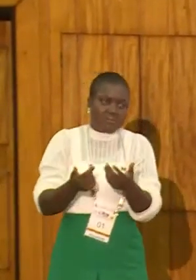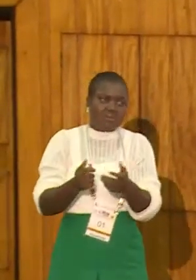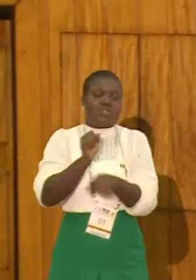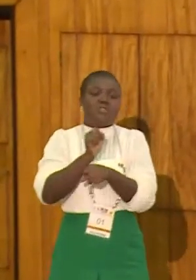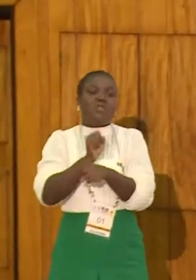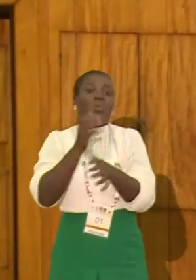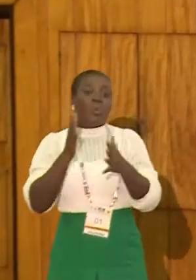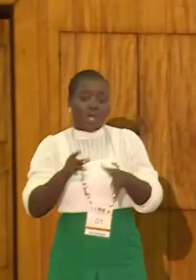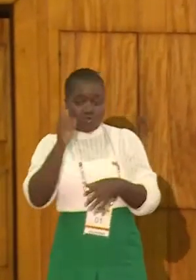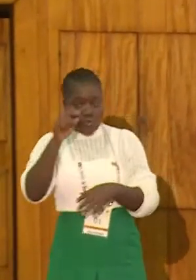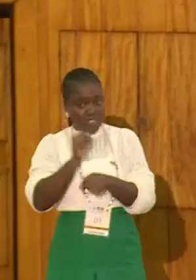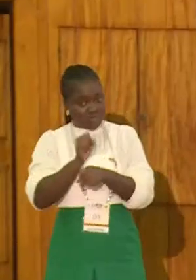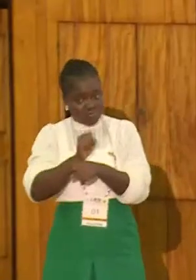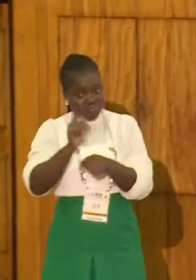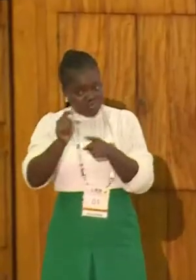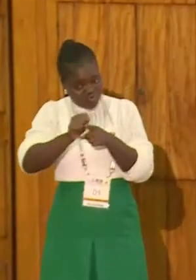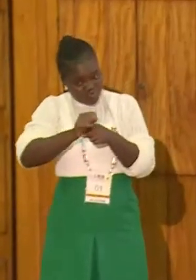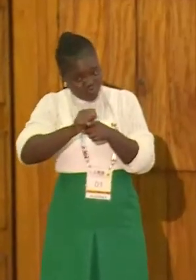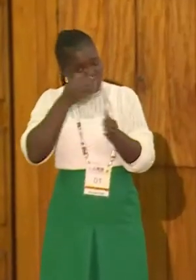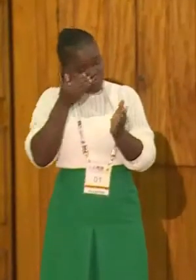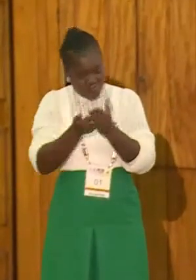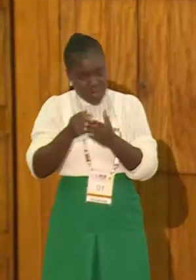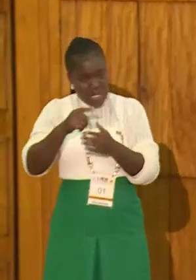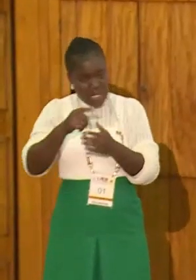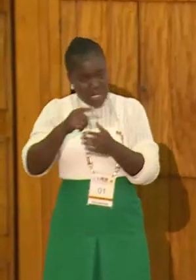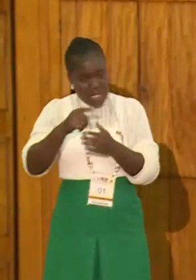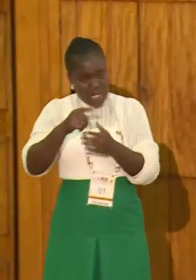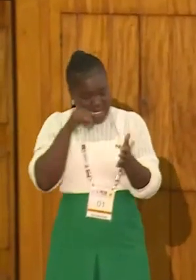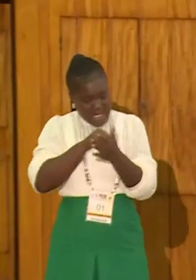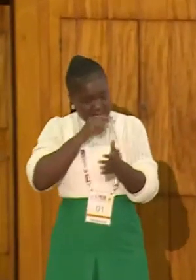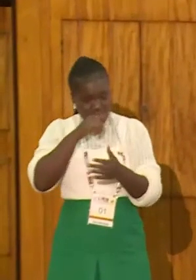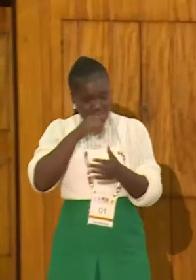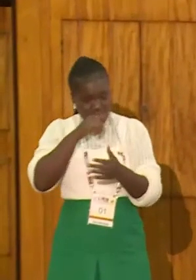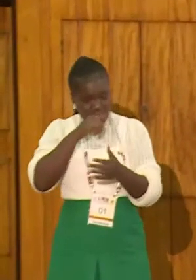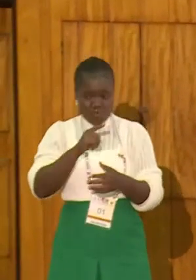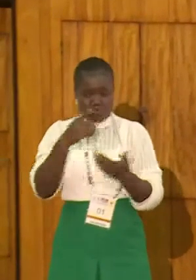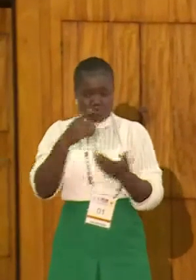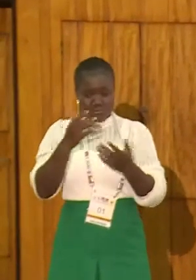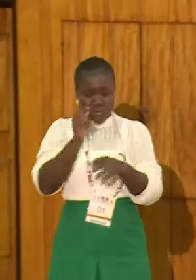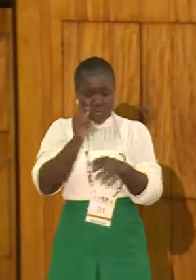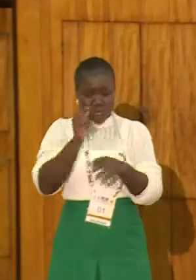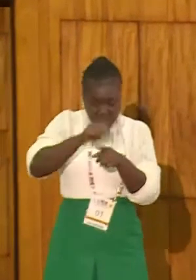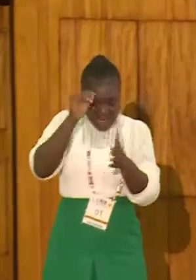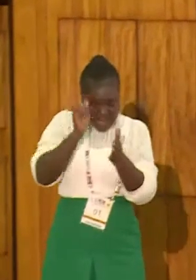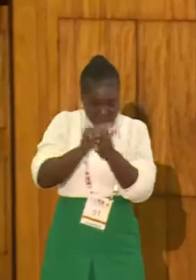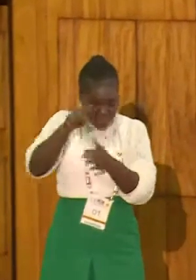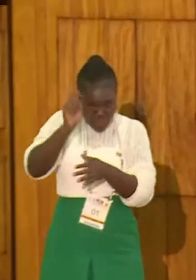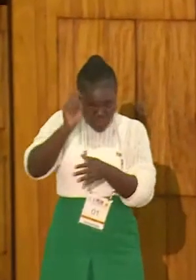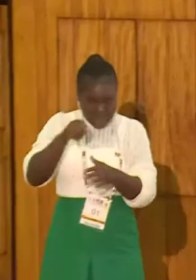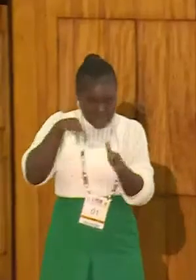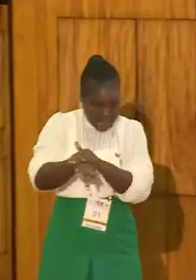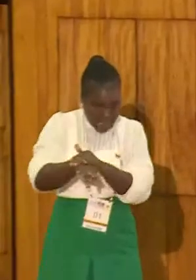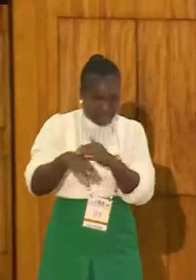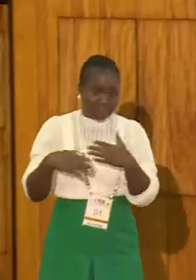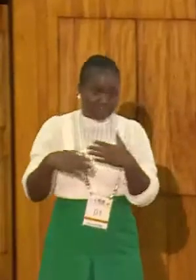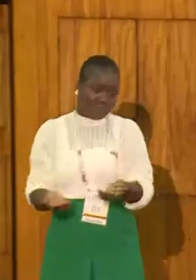basically providing services, this is like a course you need to go into that covers subjects and inclusive service delivery for